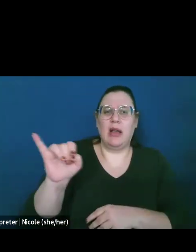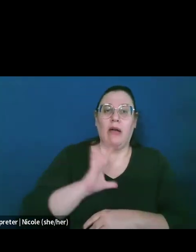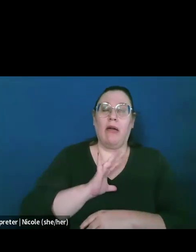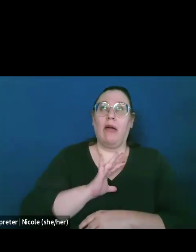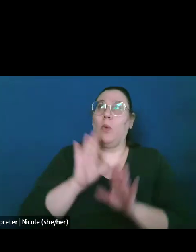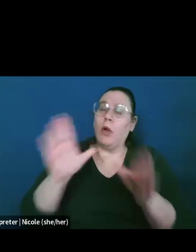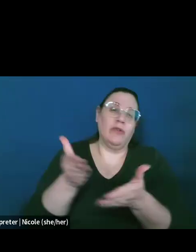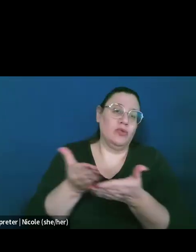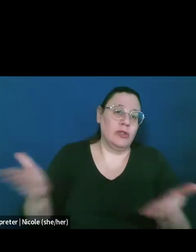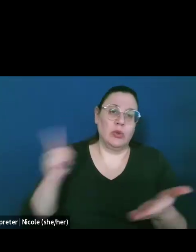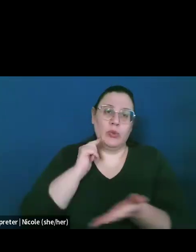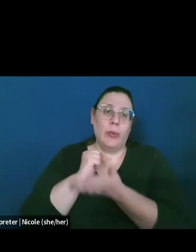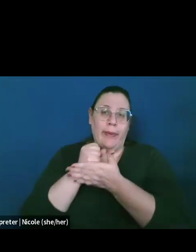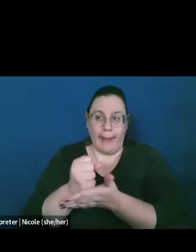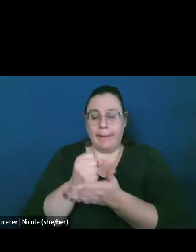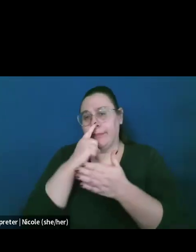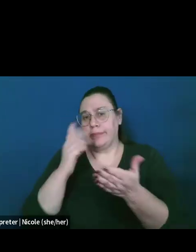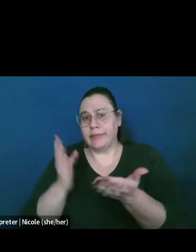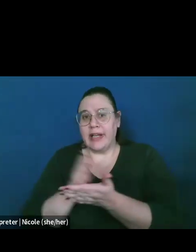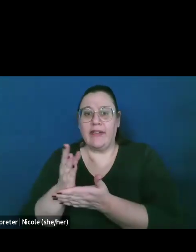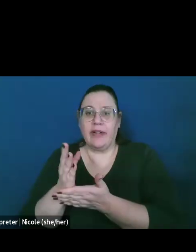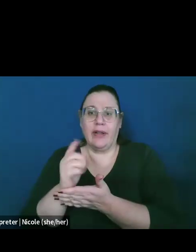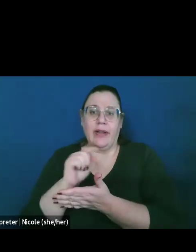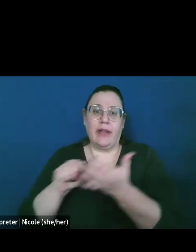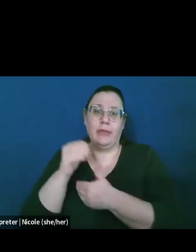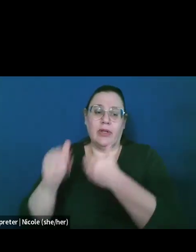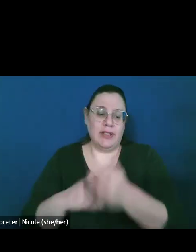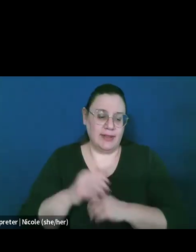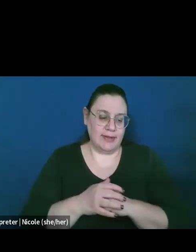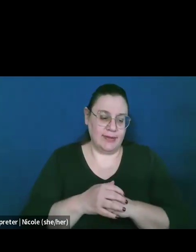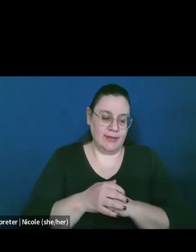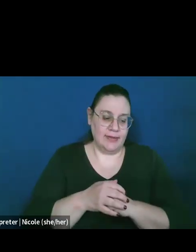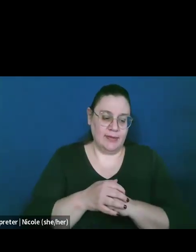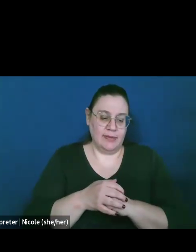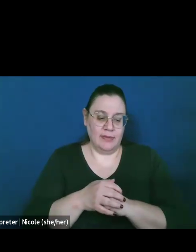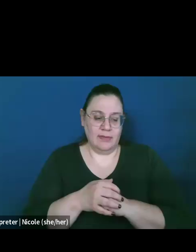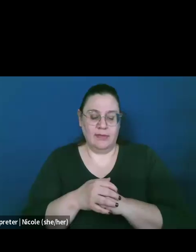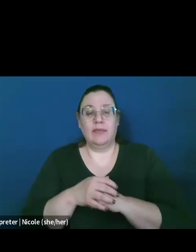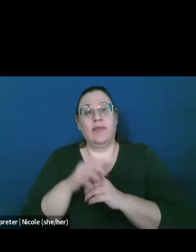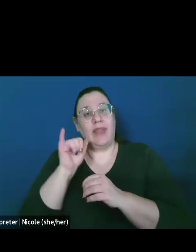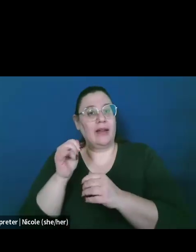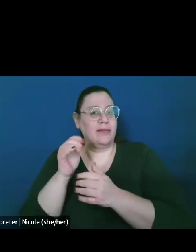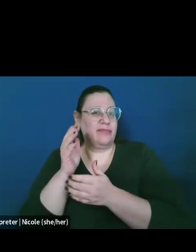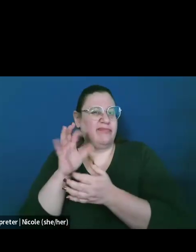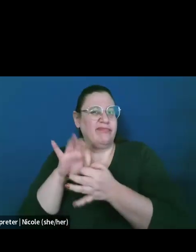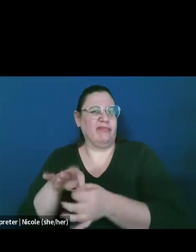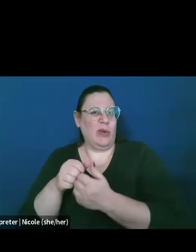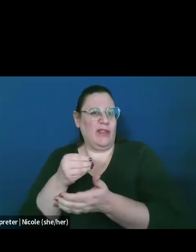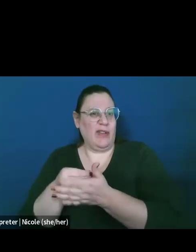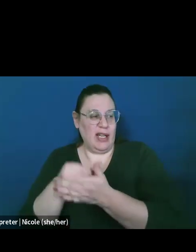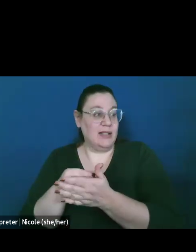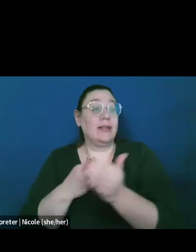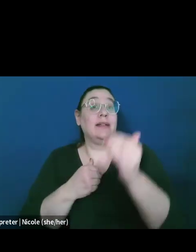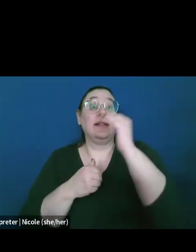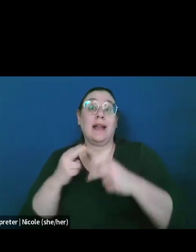you navigate that process. But that's a bit about financing. And next